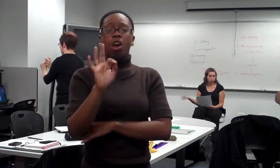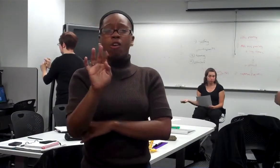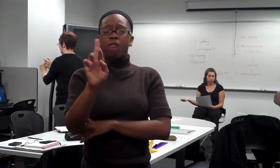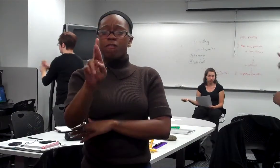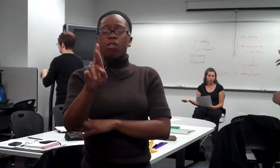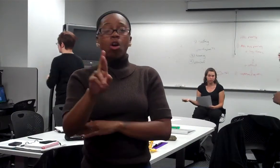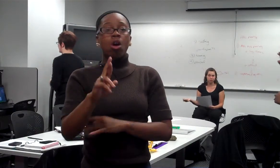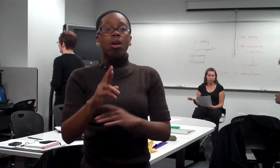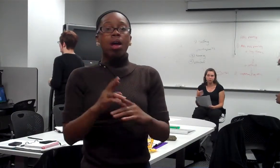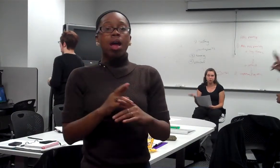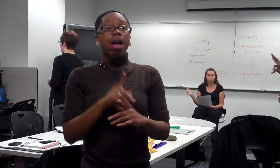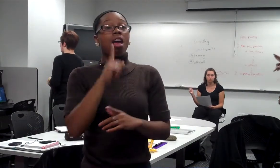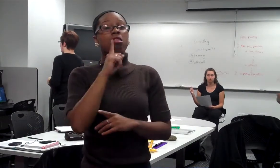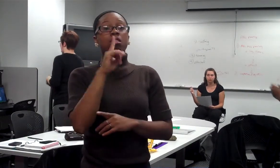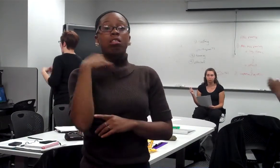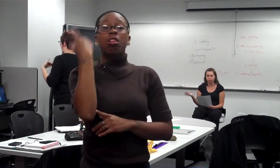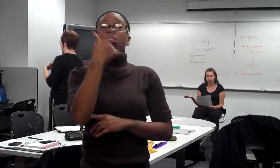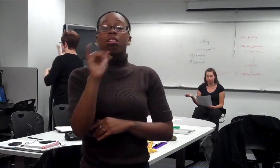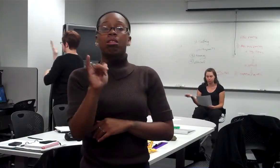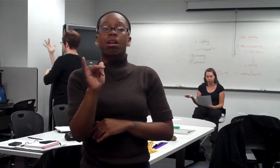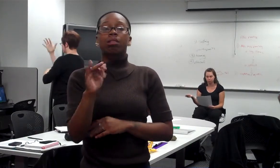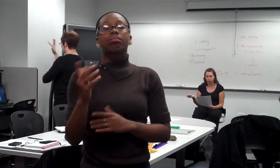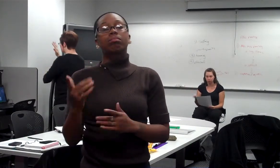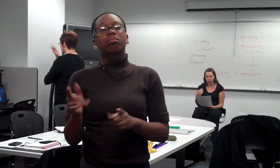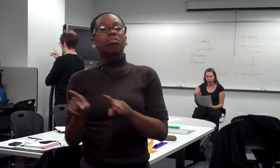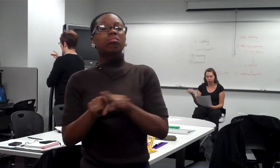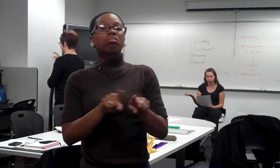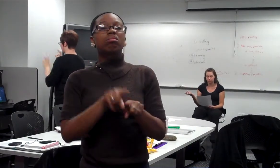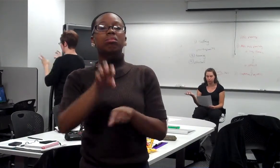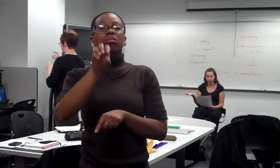Oregon looks like. There is no other kind of tree except for tall Douglas fir, and